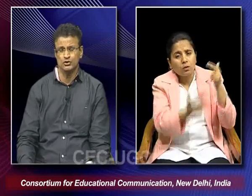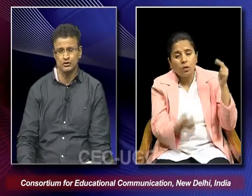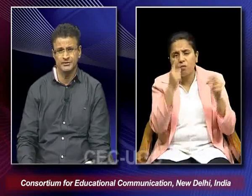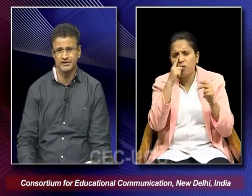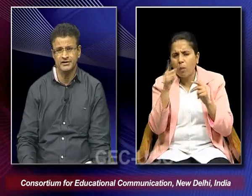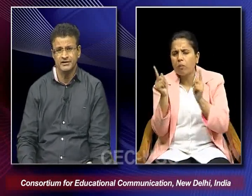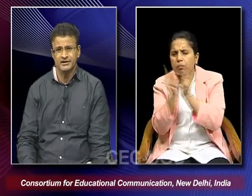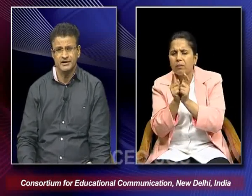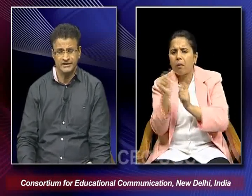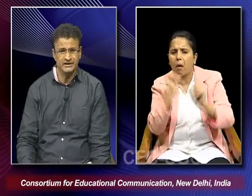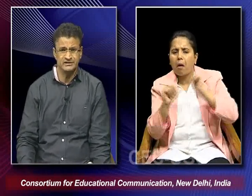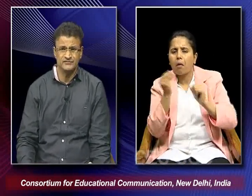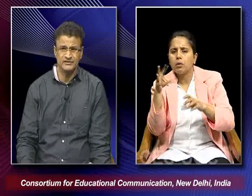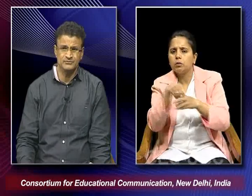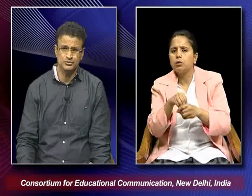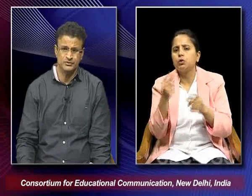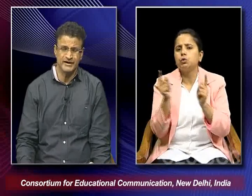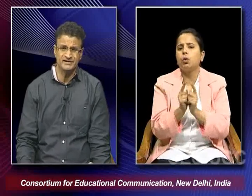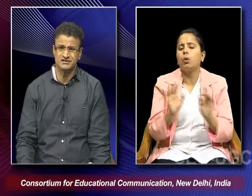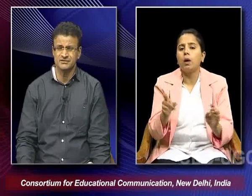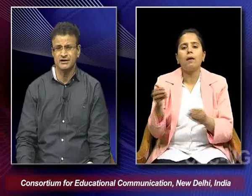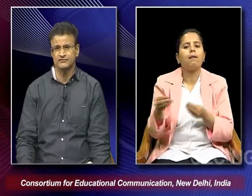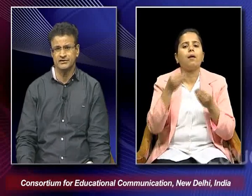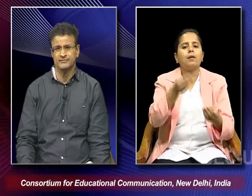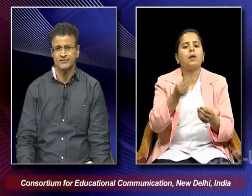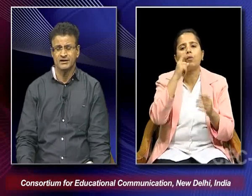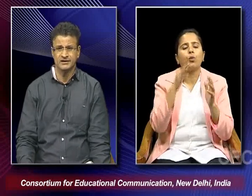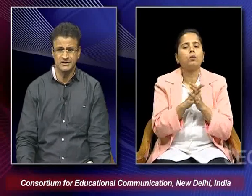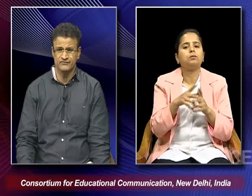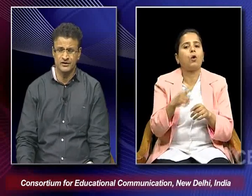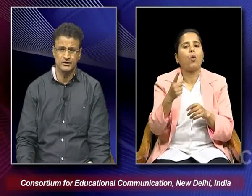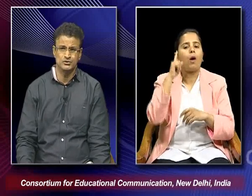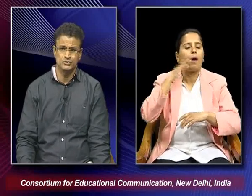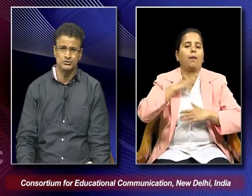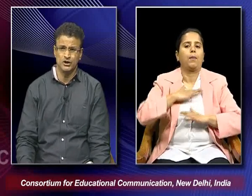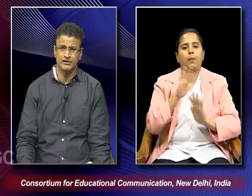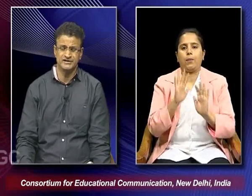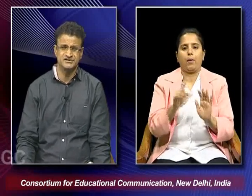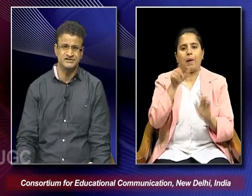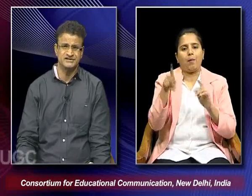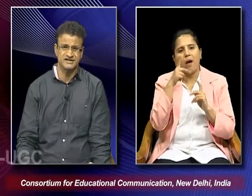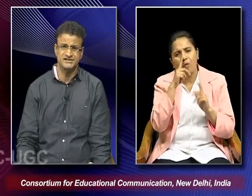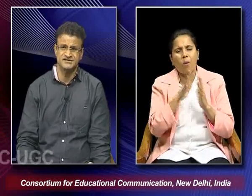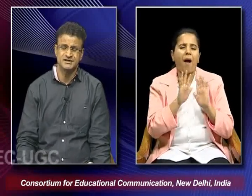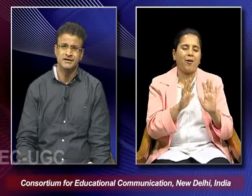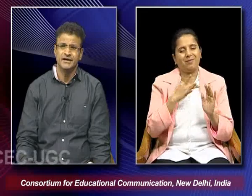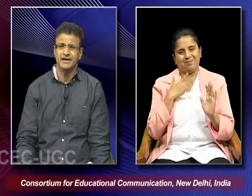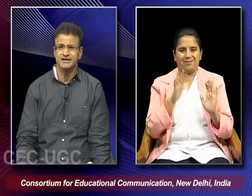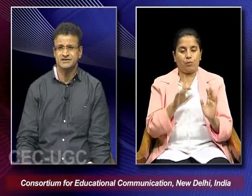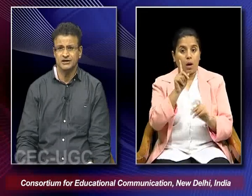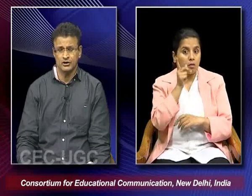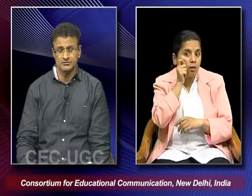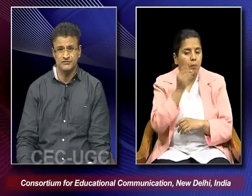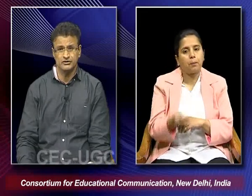shown or being taken in the film to provide some kind of a relief to the audience in that sense.